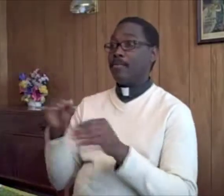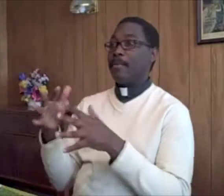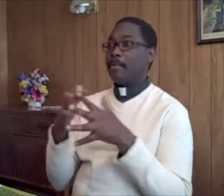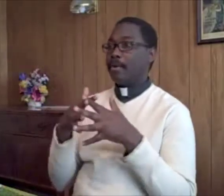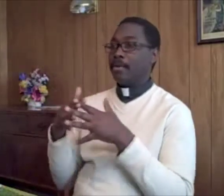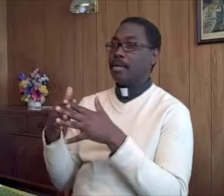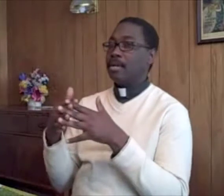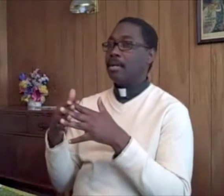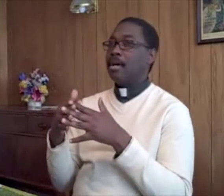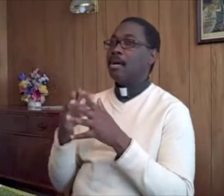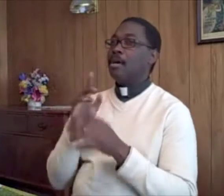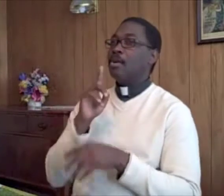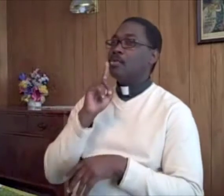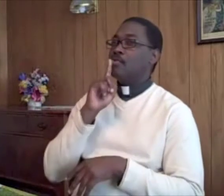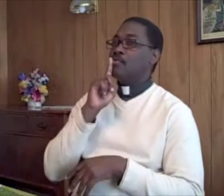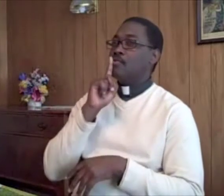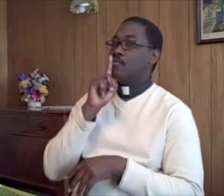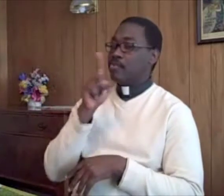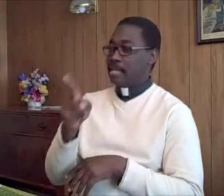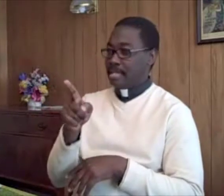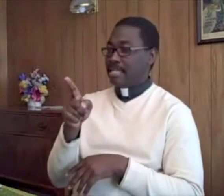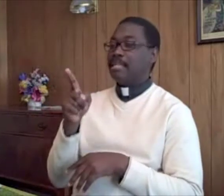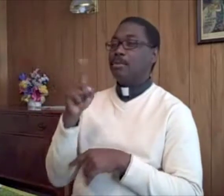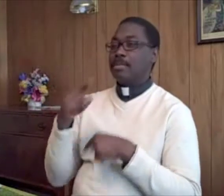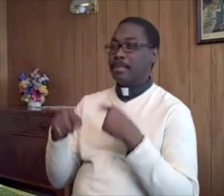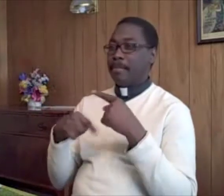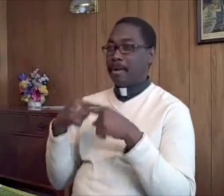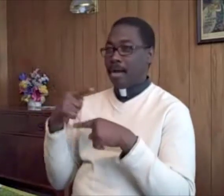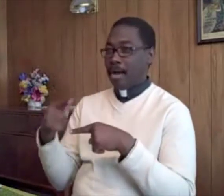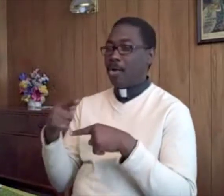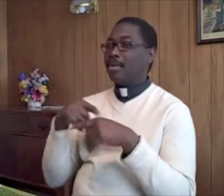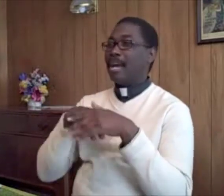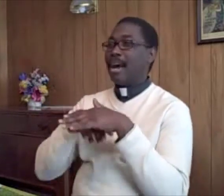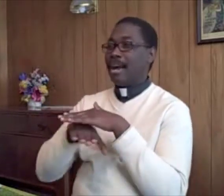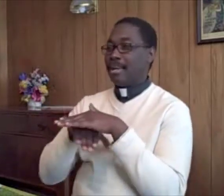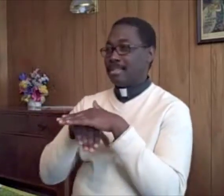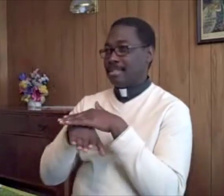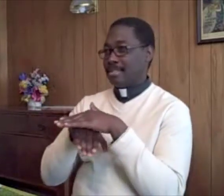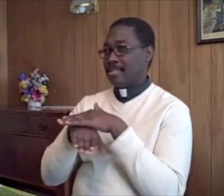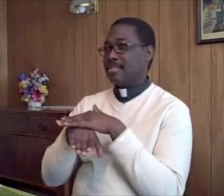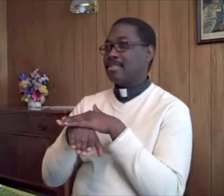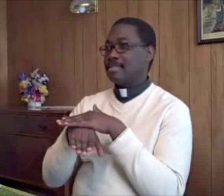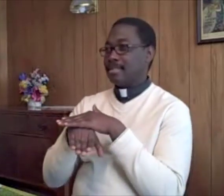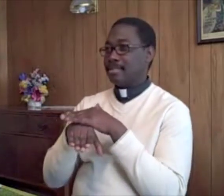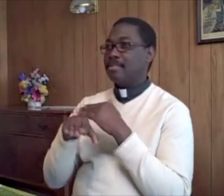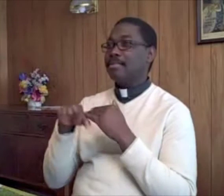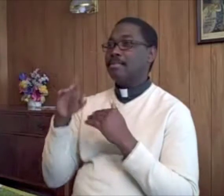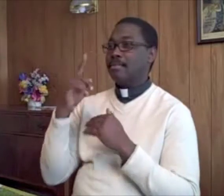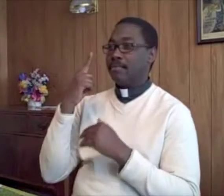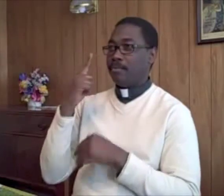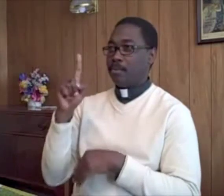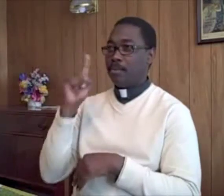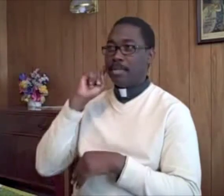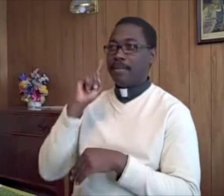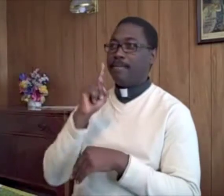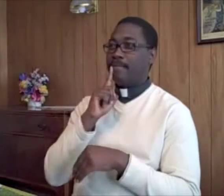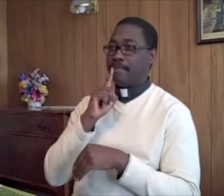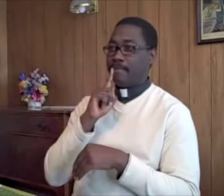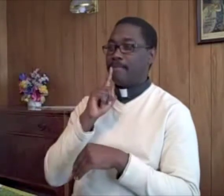I moved to the States really because it was an issue of access, an issue of access for deaf